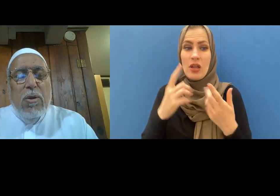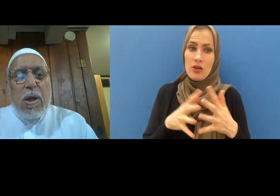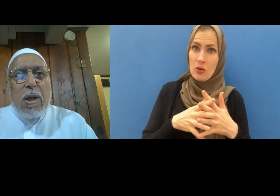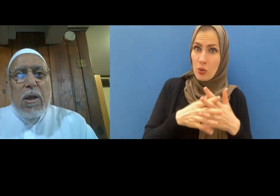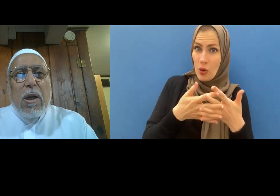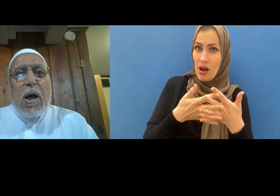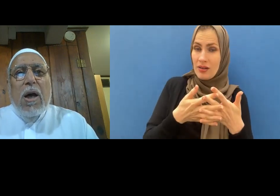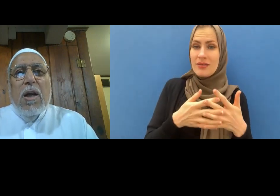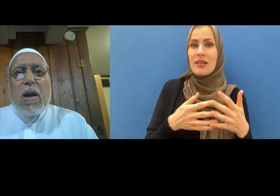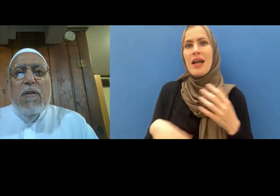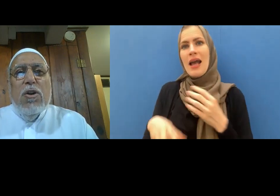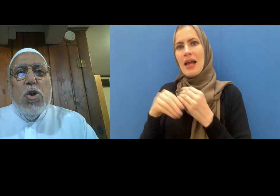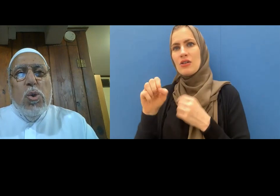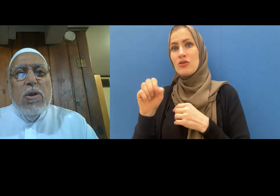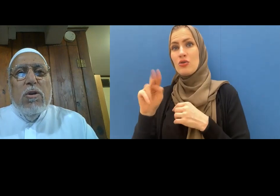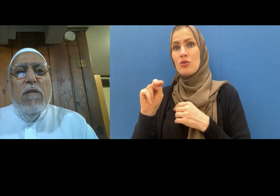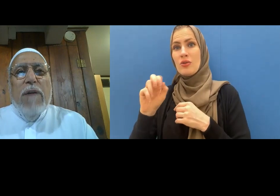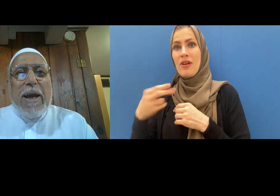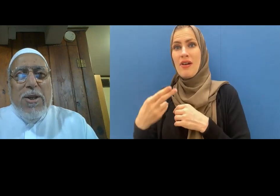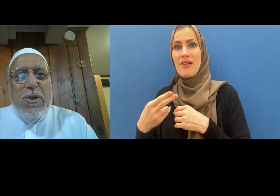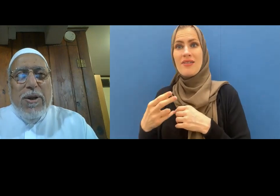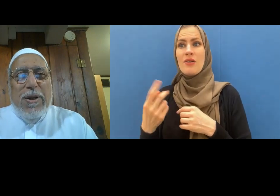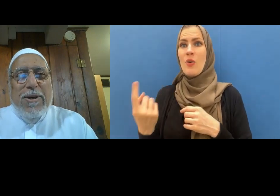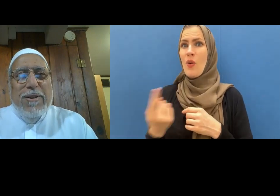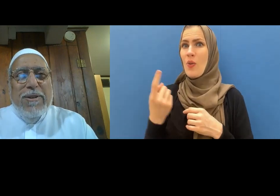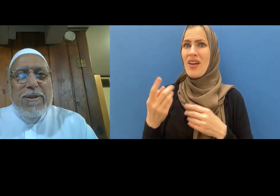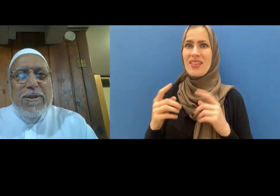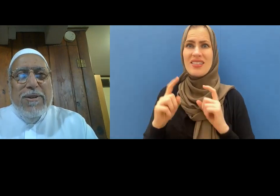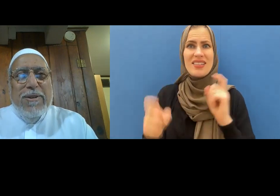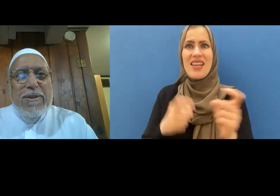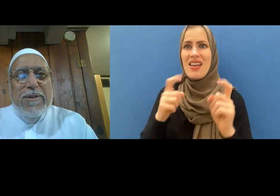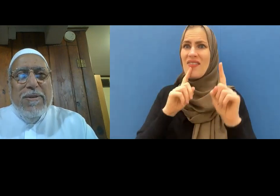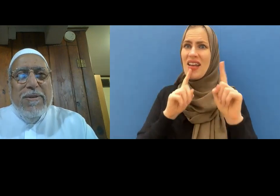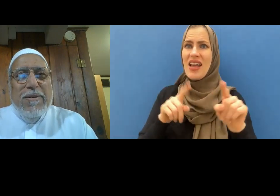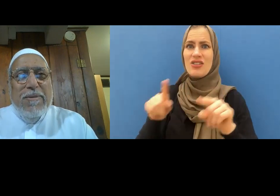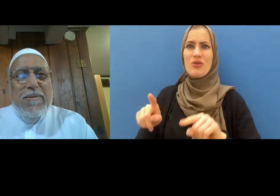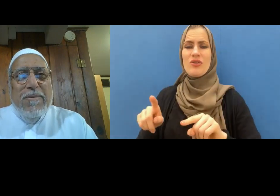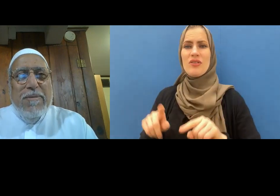the Sunnah are never short of answering.